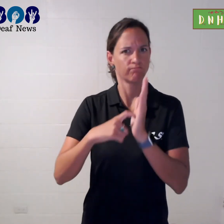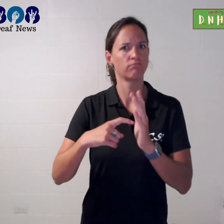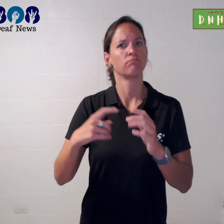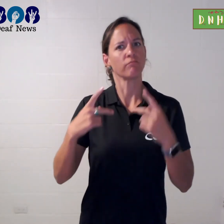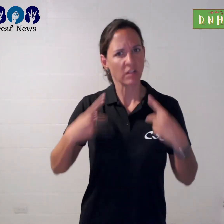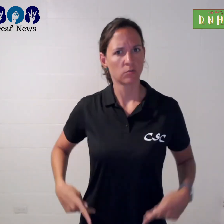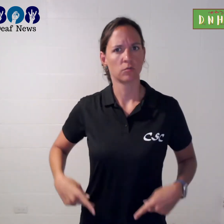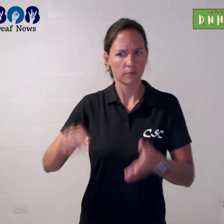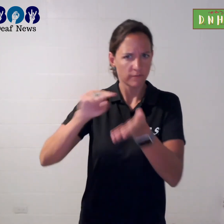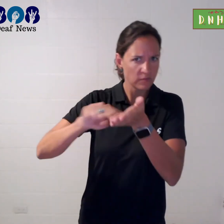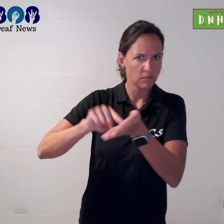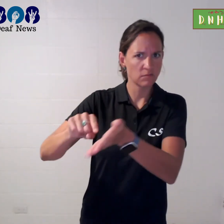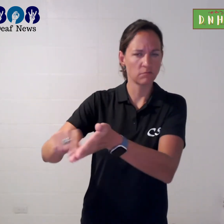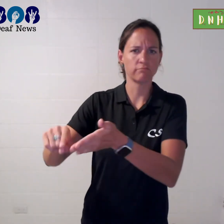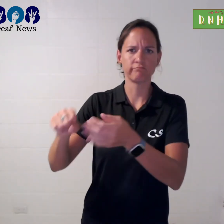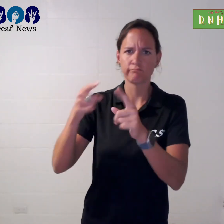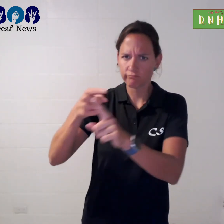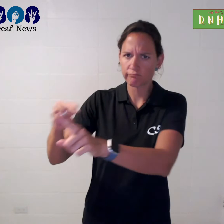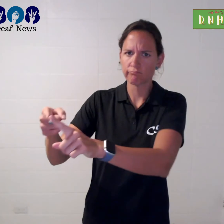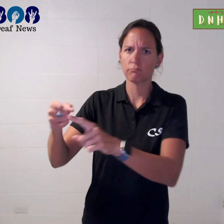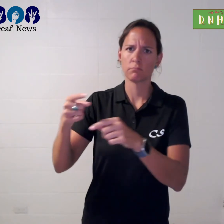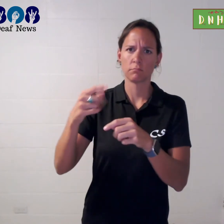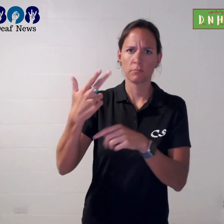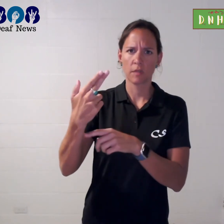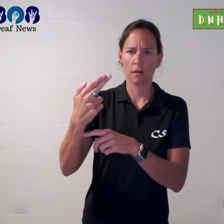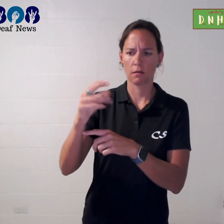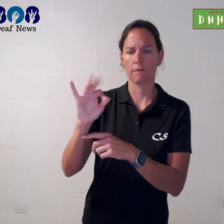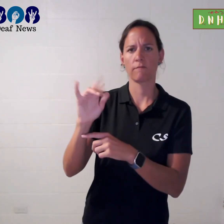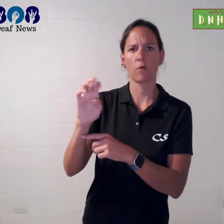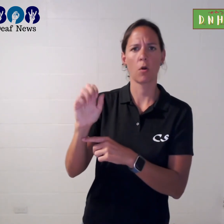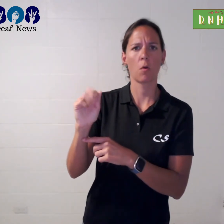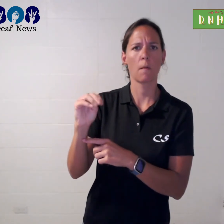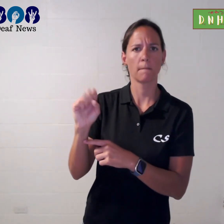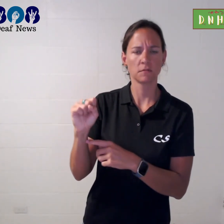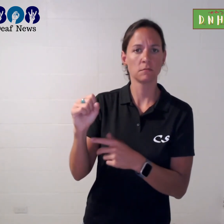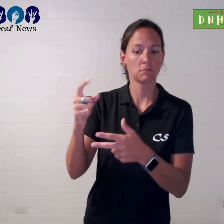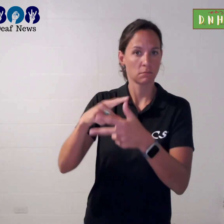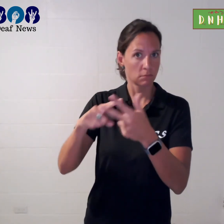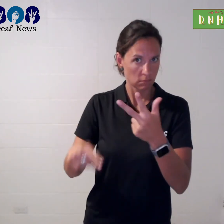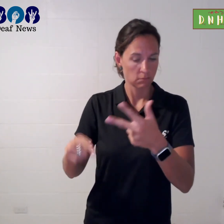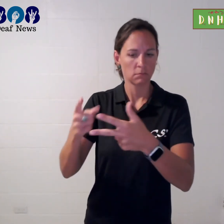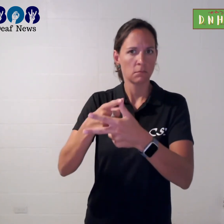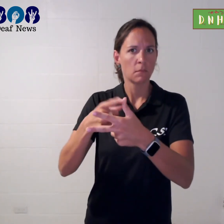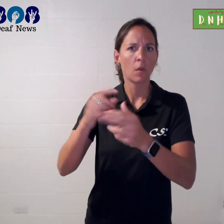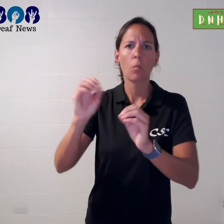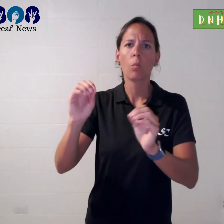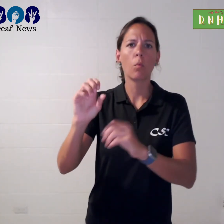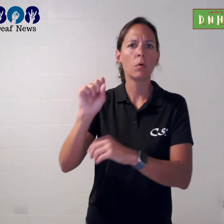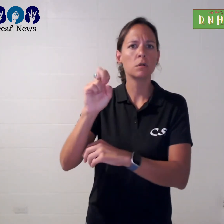Friday. This bill requires physical inspection of certain firearms,